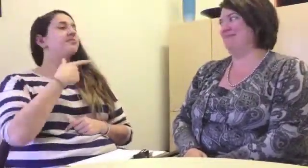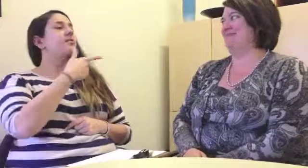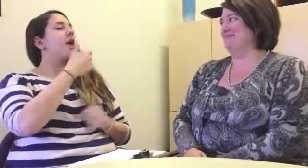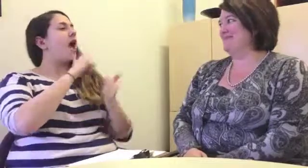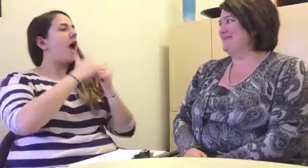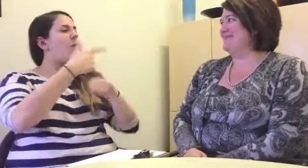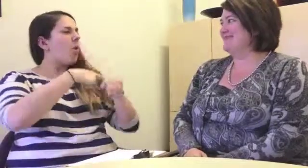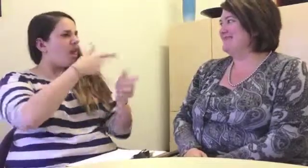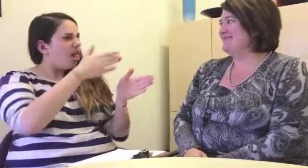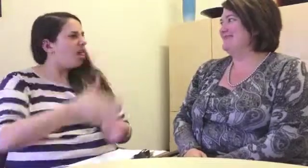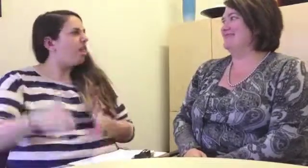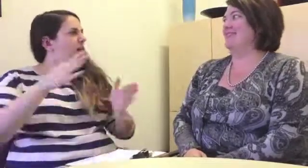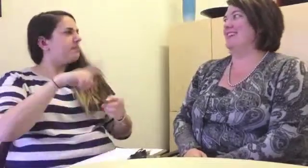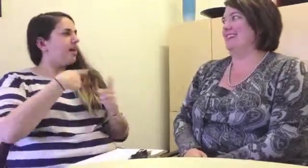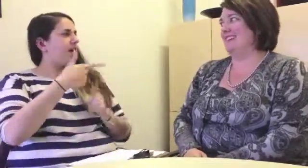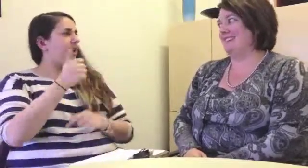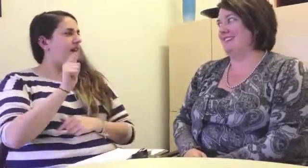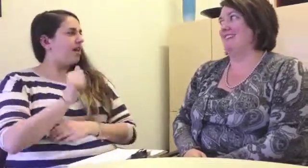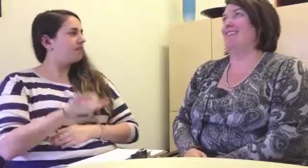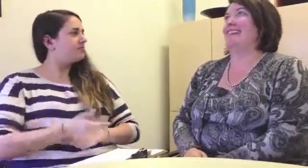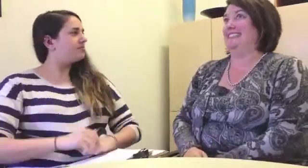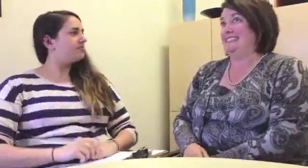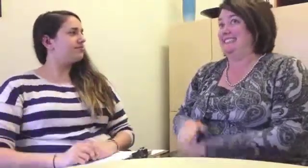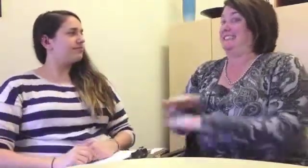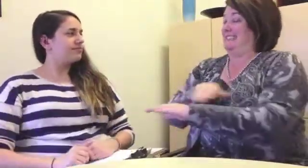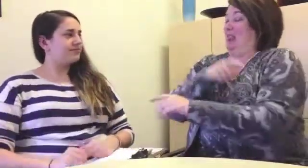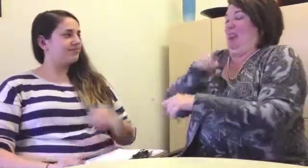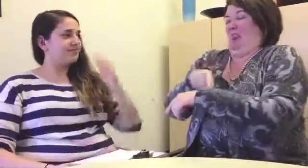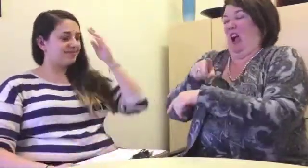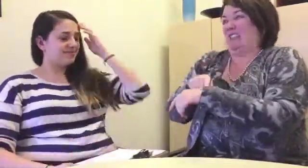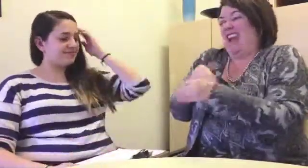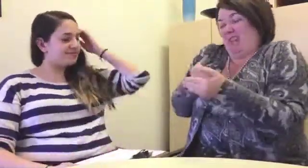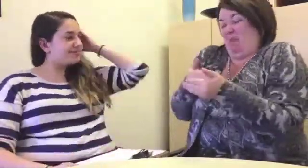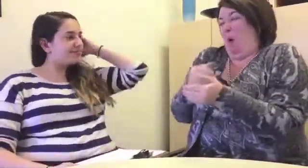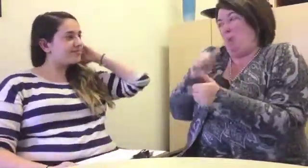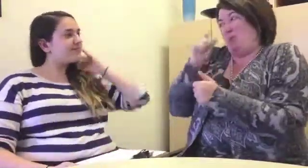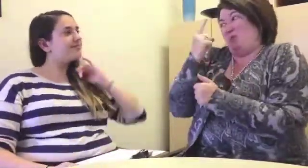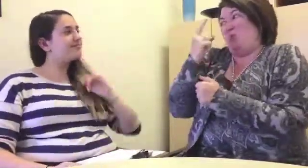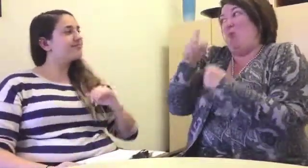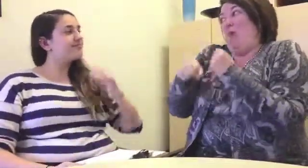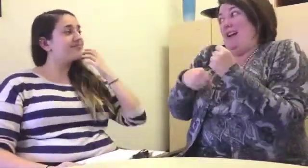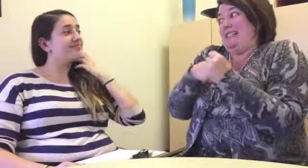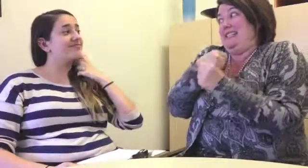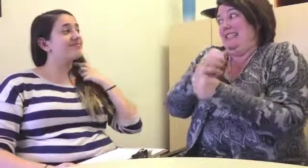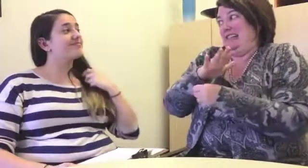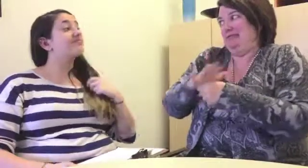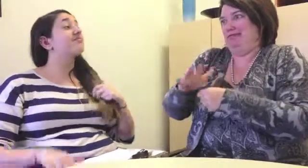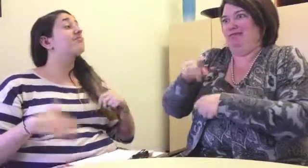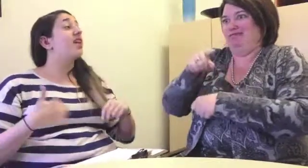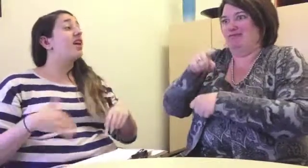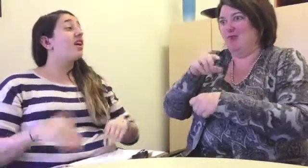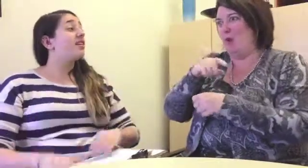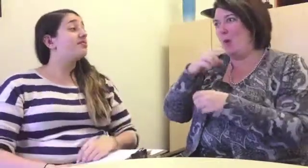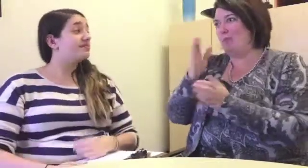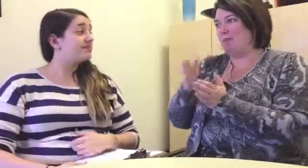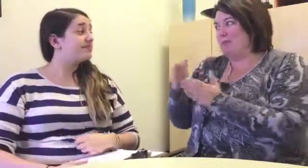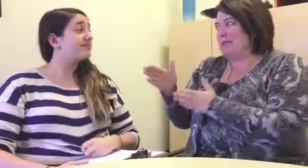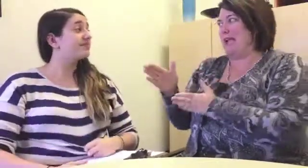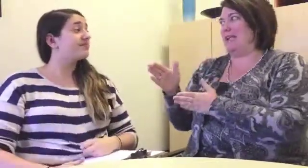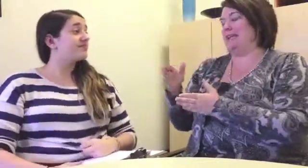Great. Maybe you could tell us a little bit about the gala. How long did it take you to plan it? It takes a long time. It takes